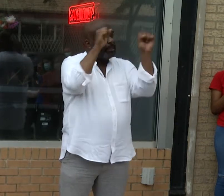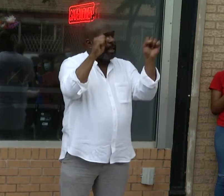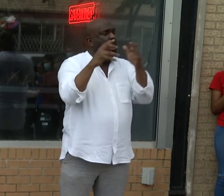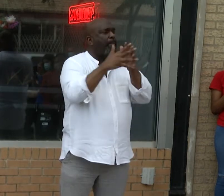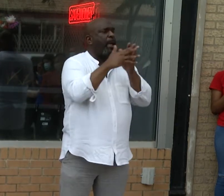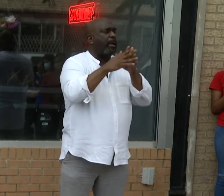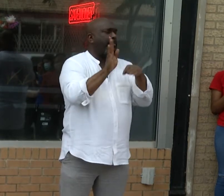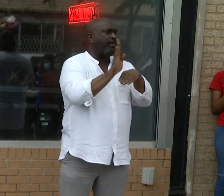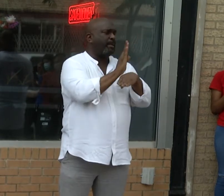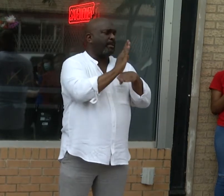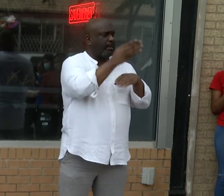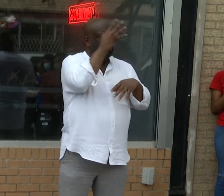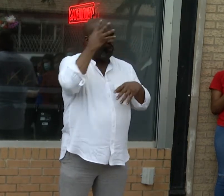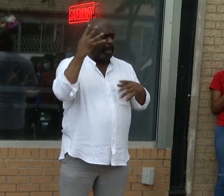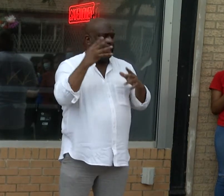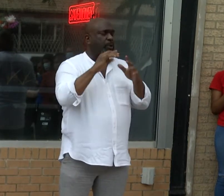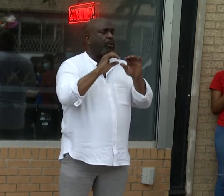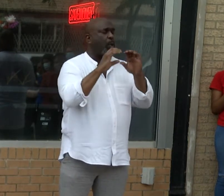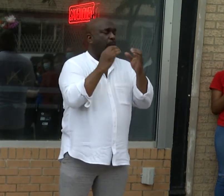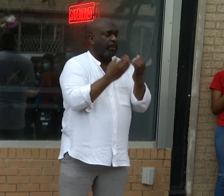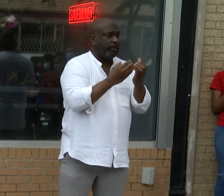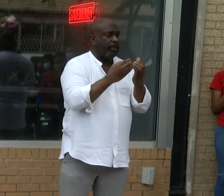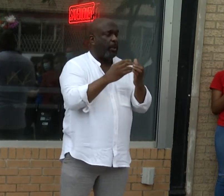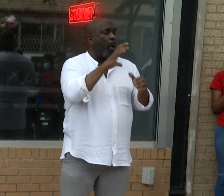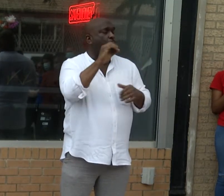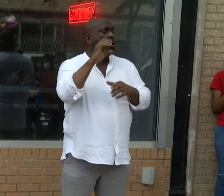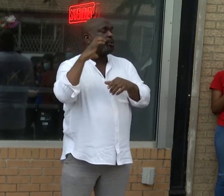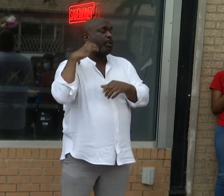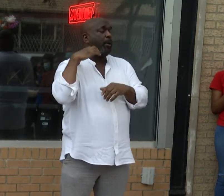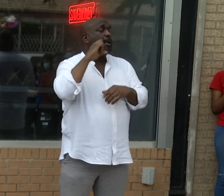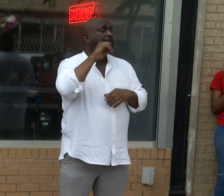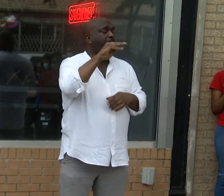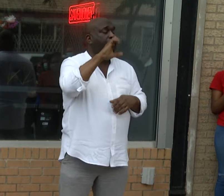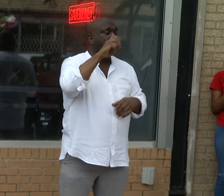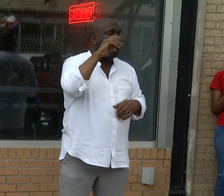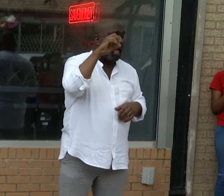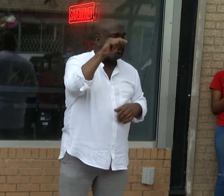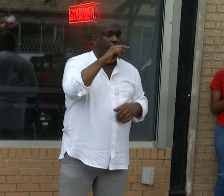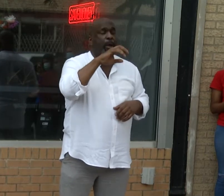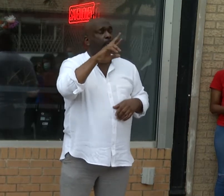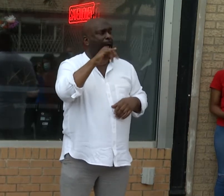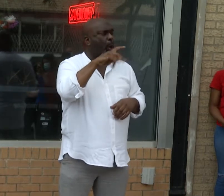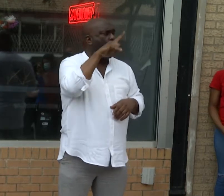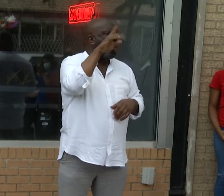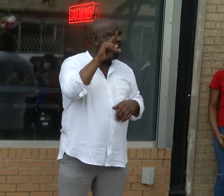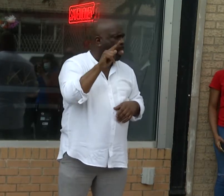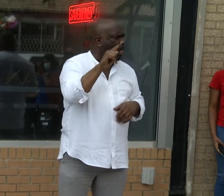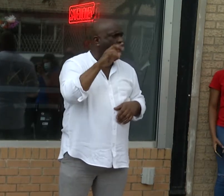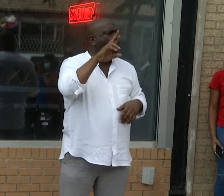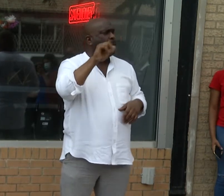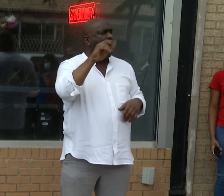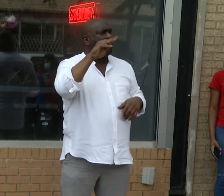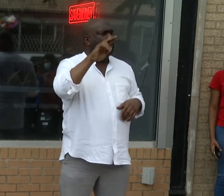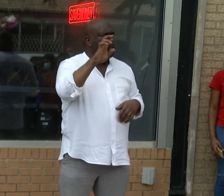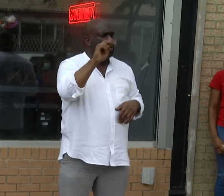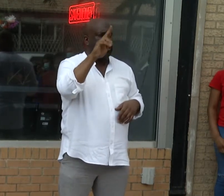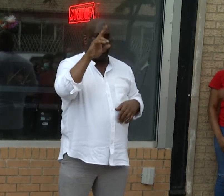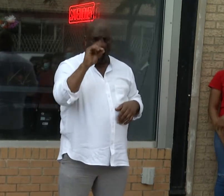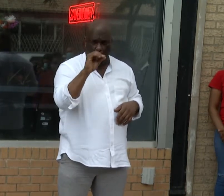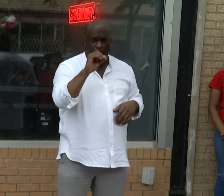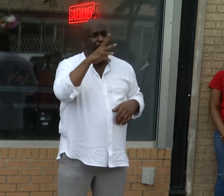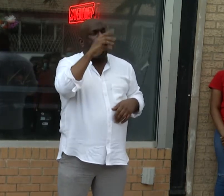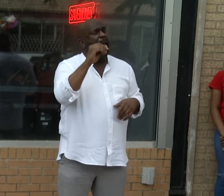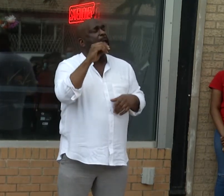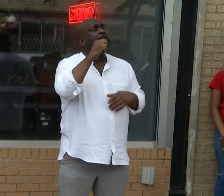Coalition, which is co-chaired by Mr. Sam Scott, John Rowe, Josh Hoy, Raul Raimundo. Yesterday, Mr.